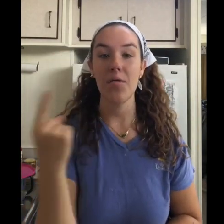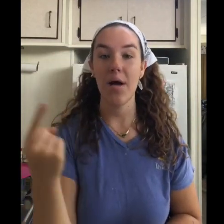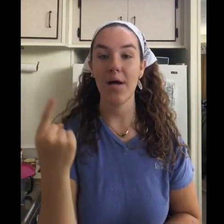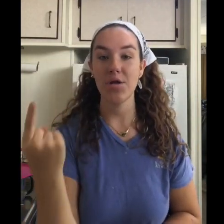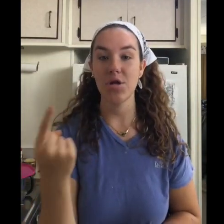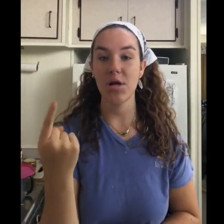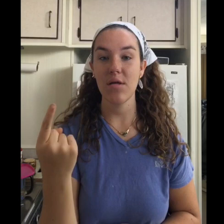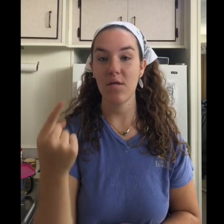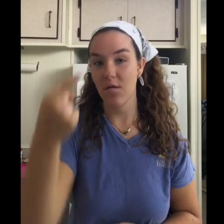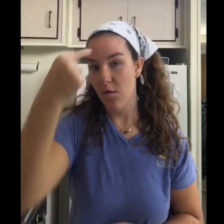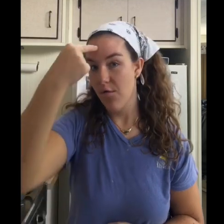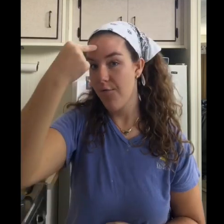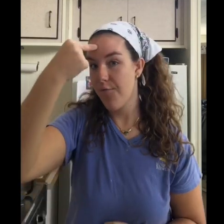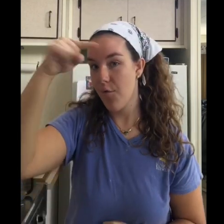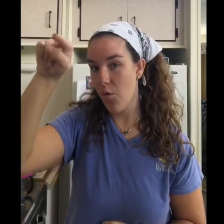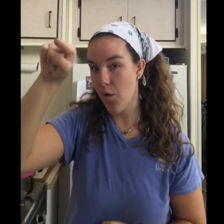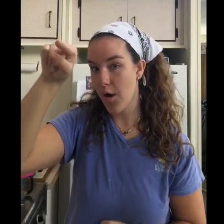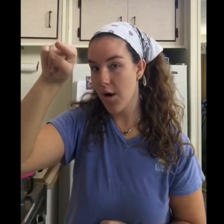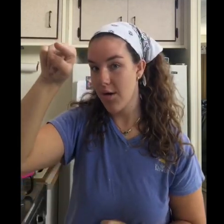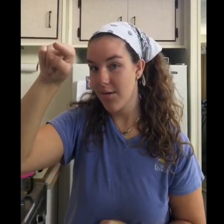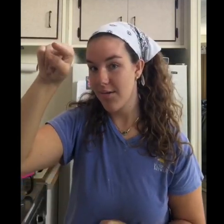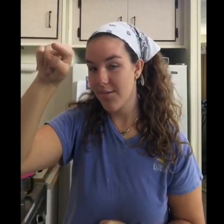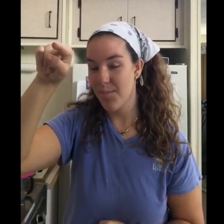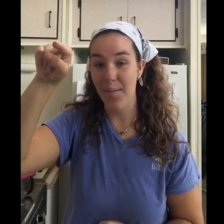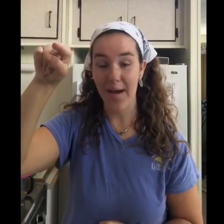not just for, my bad,